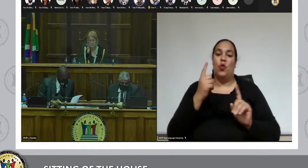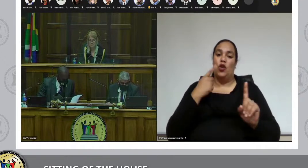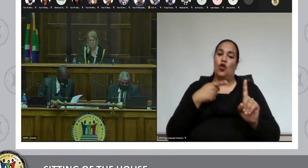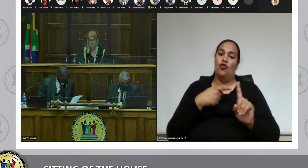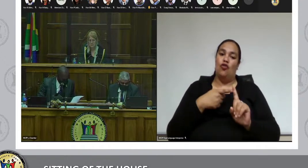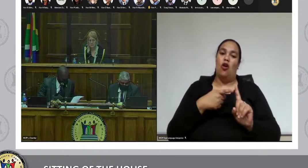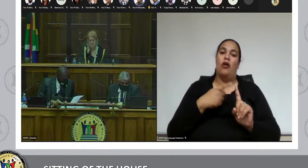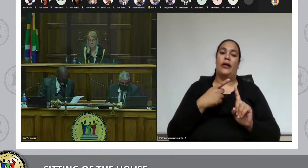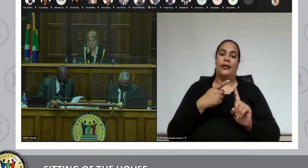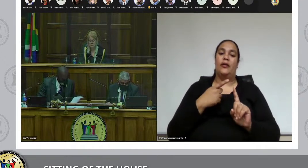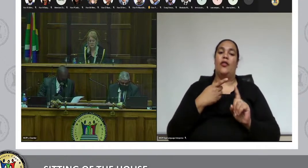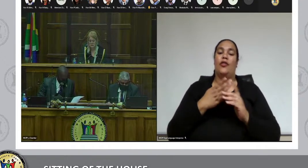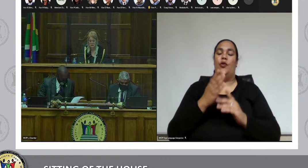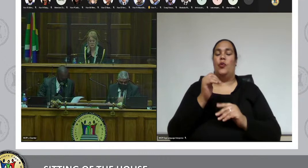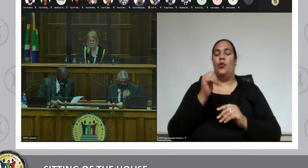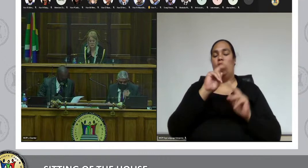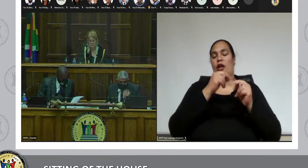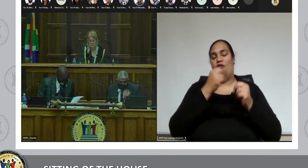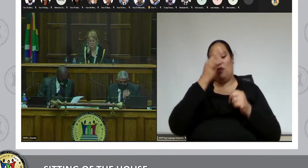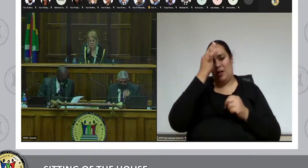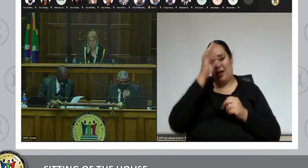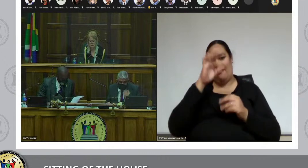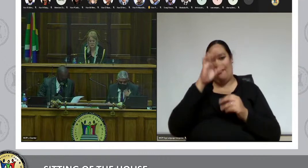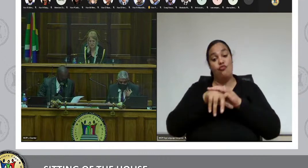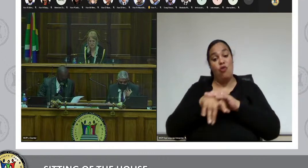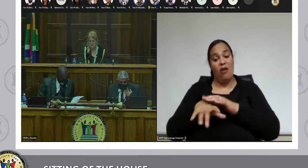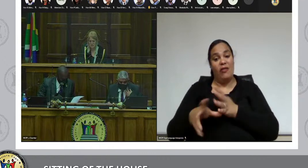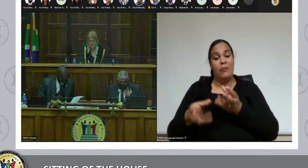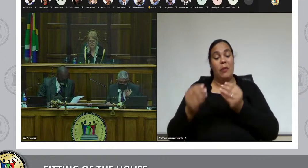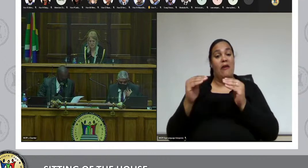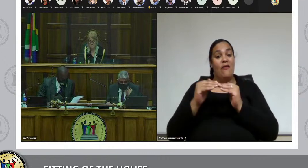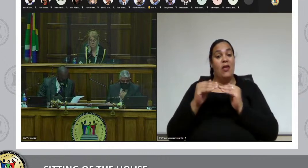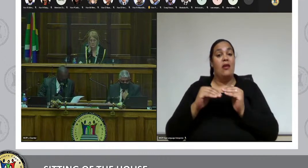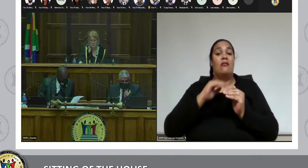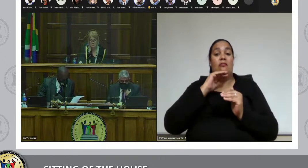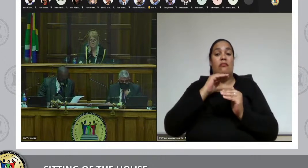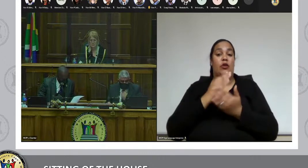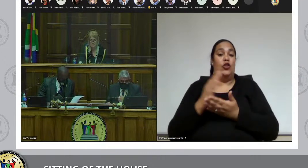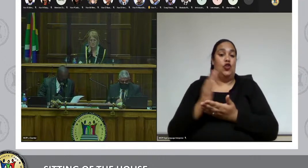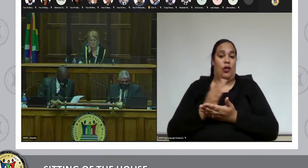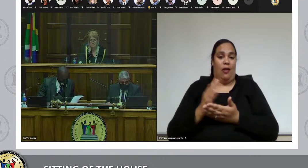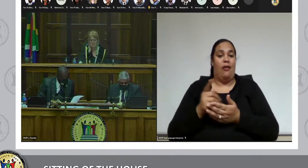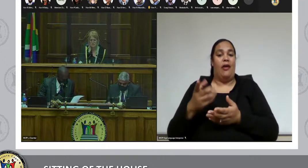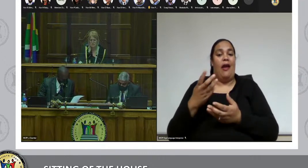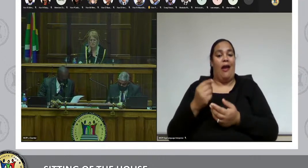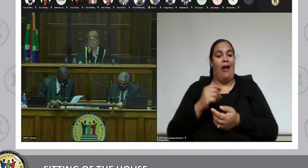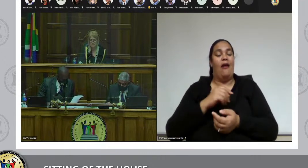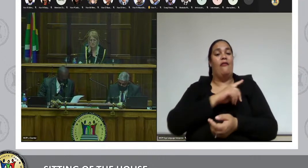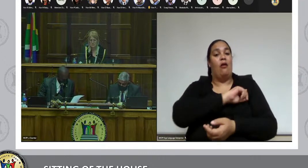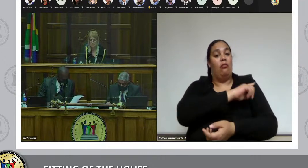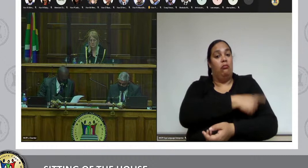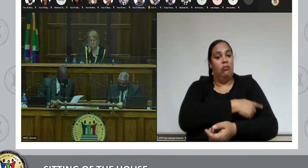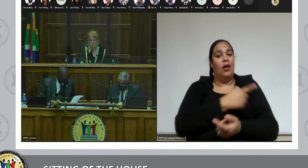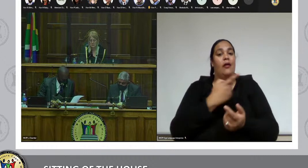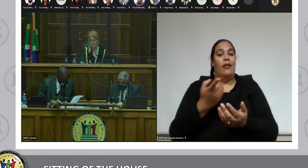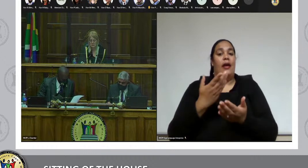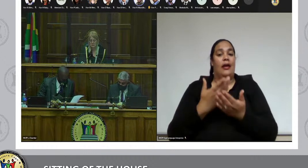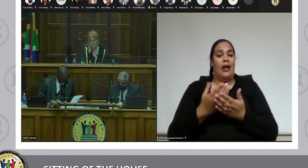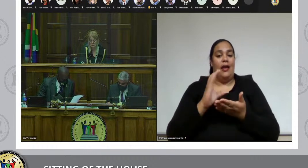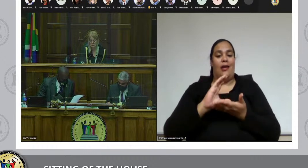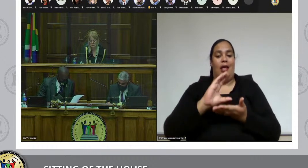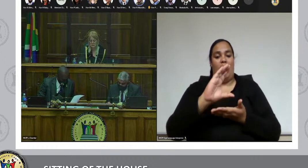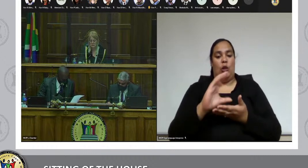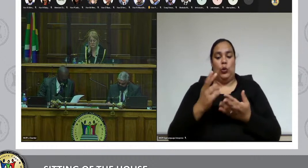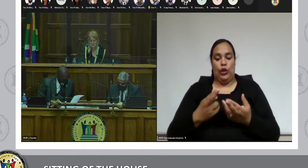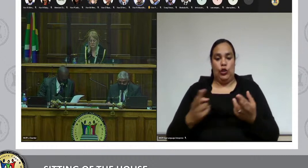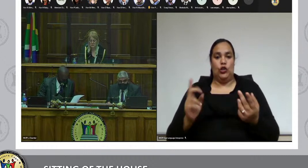and patched by the national government. Provinces get a fair amount of equitable share and they have the autonomy to allocate